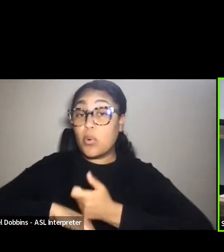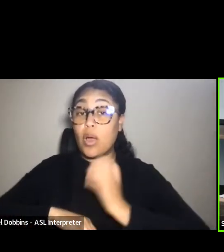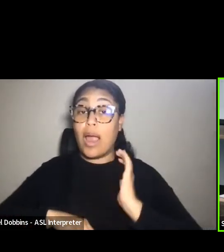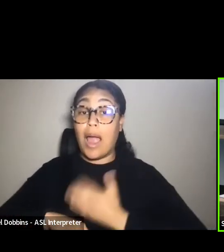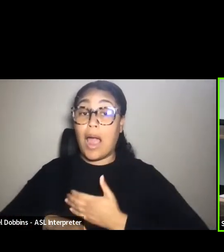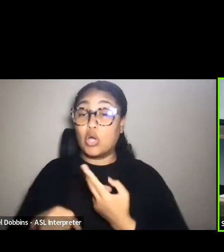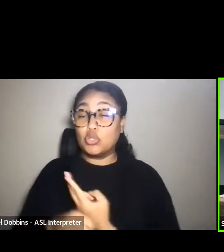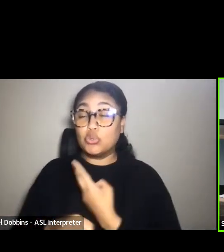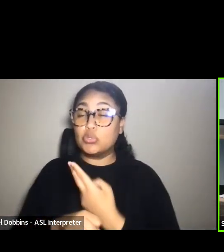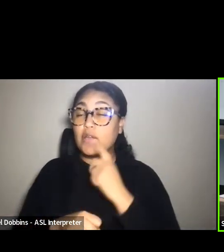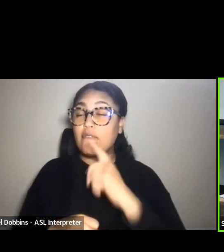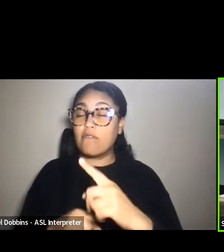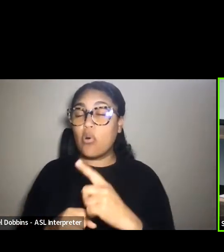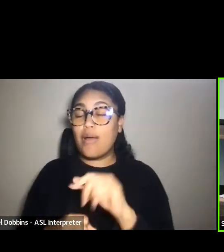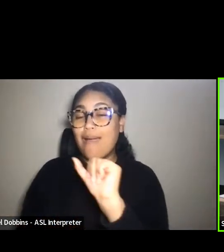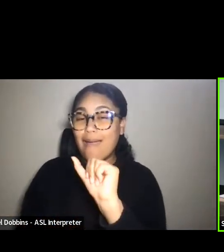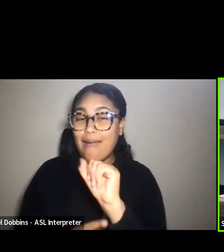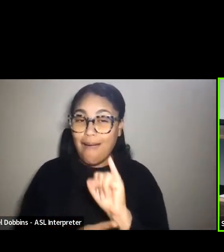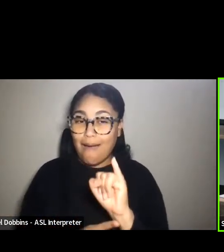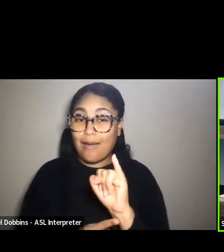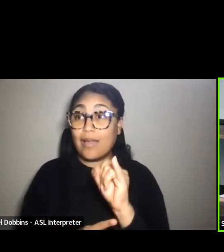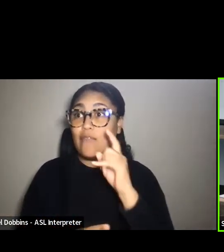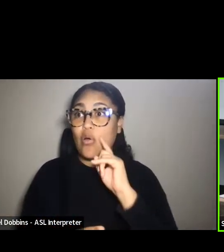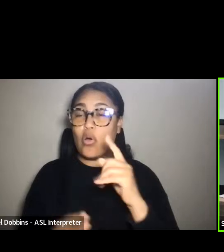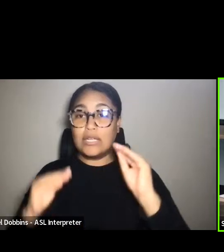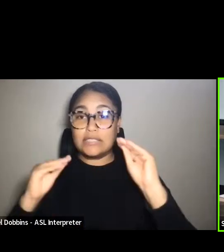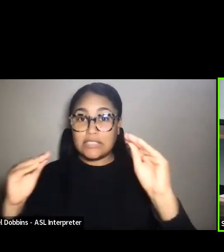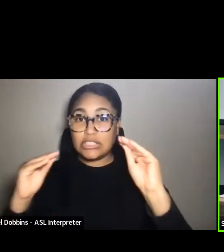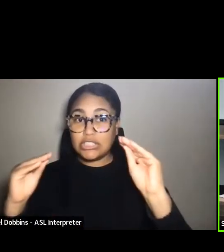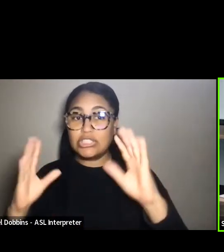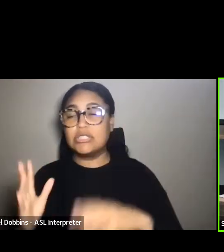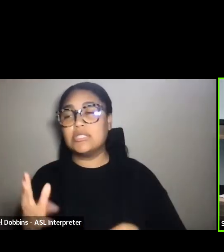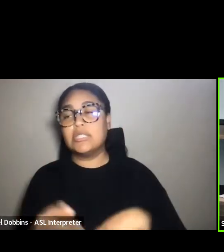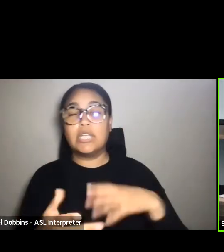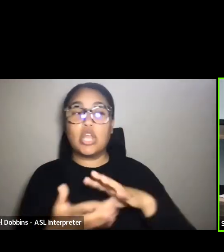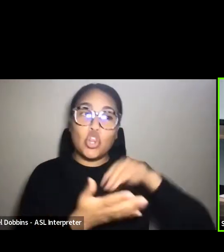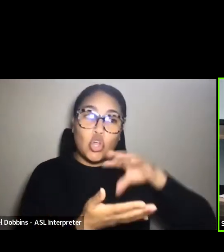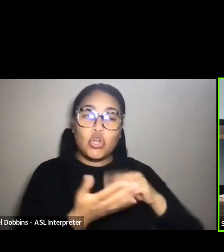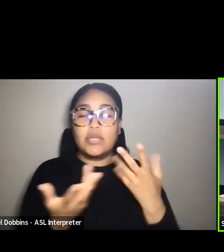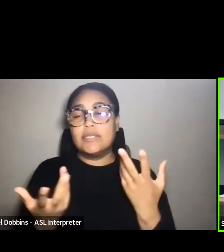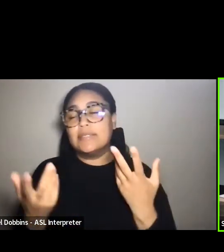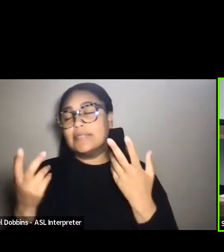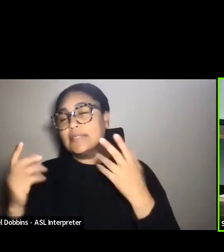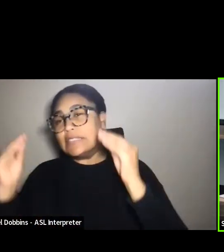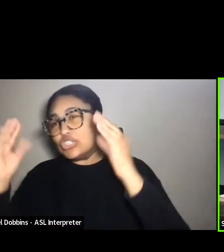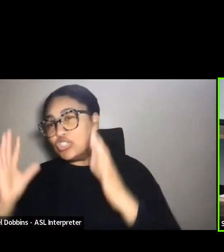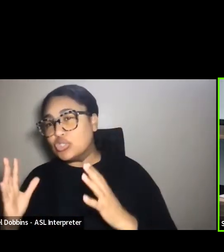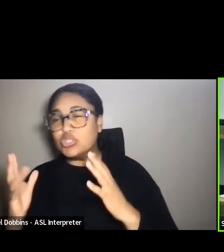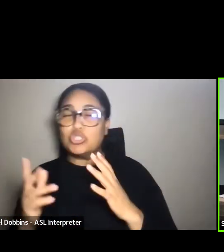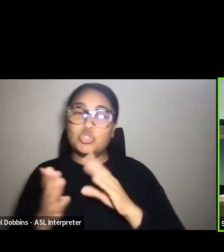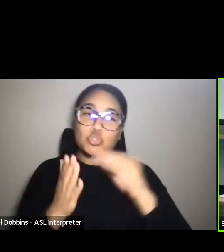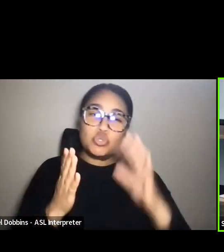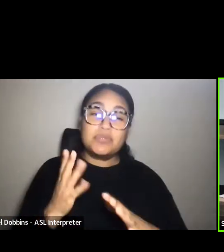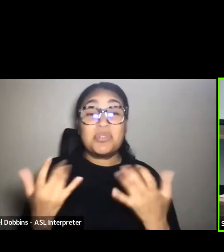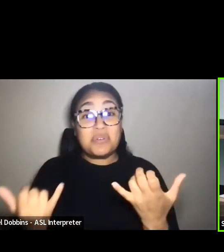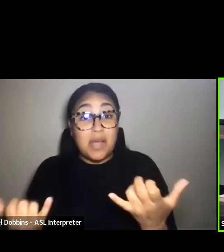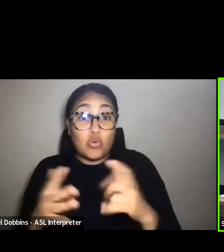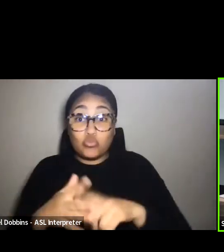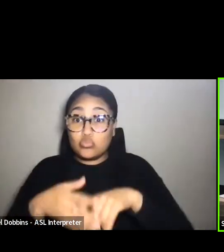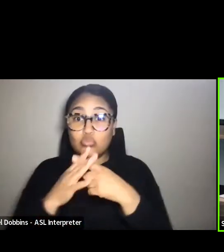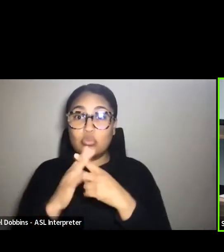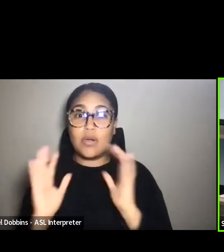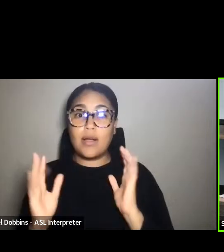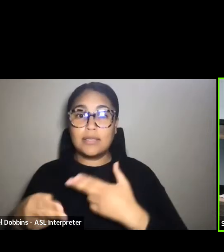artificial intelligence with our teaching and learning with educators and students. So why don't we go ahead and start